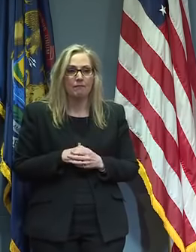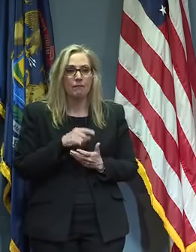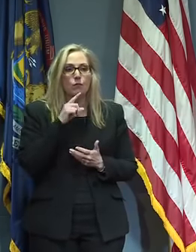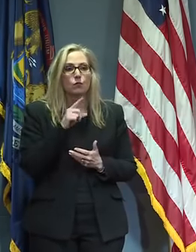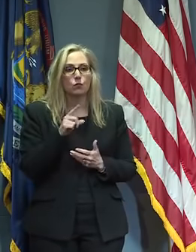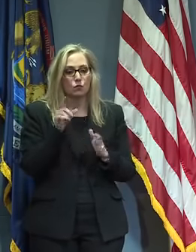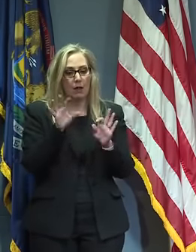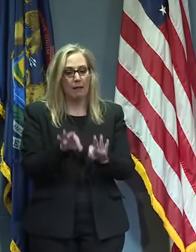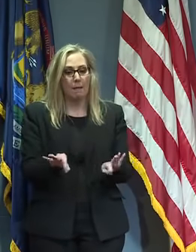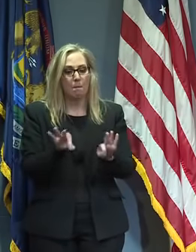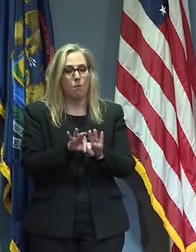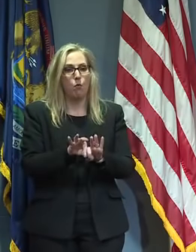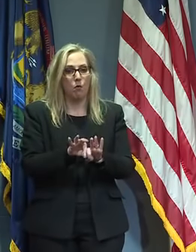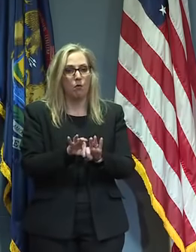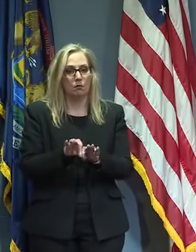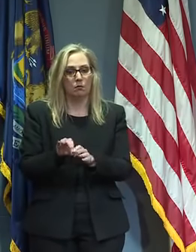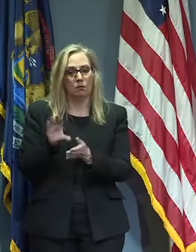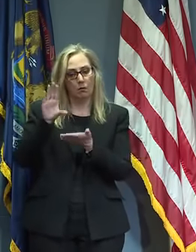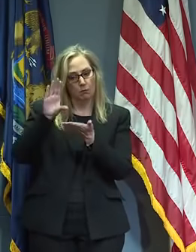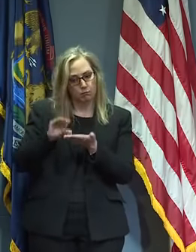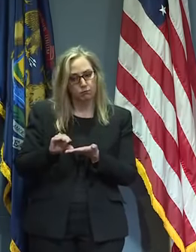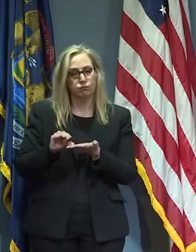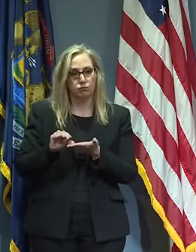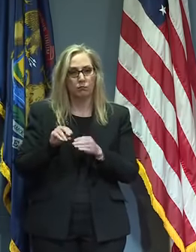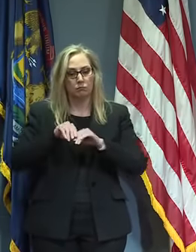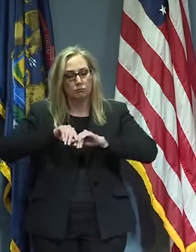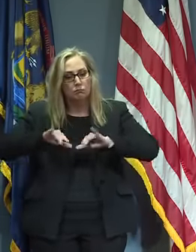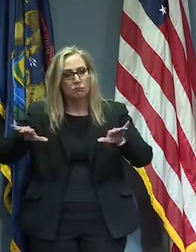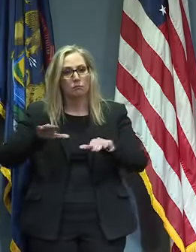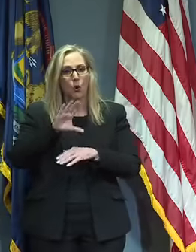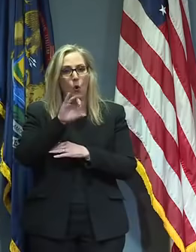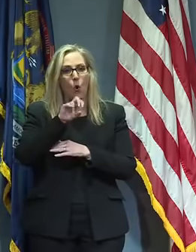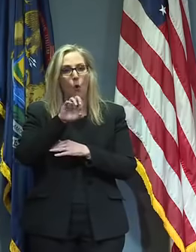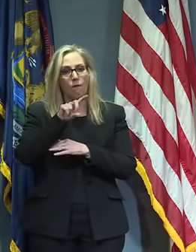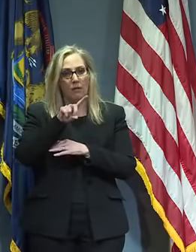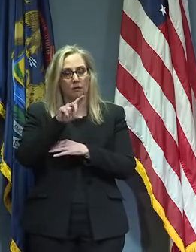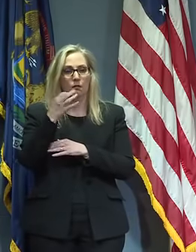to keep down the spread of COVID-19. We don't want to,